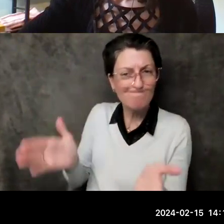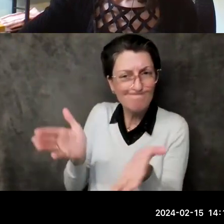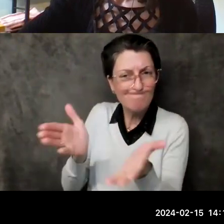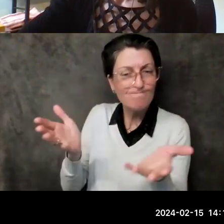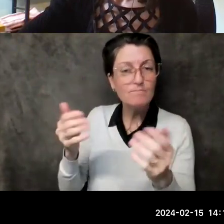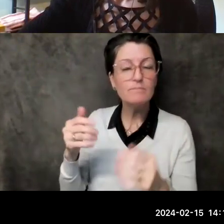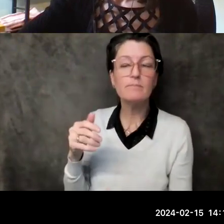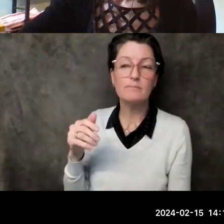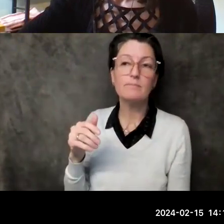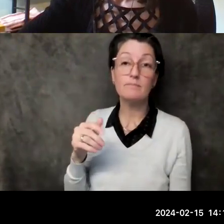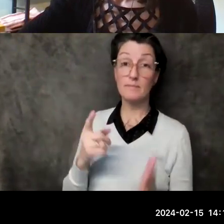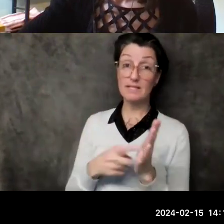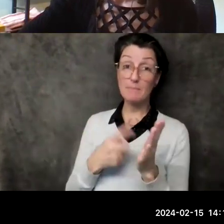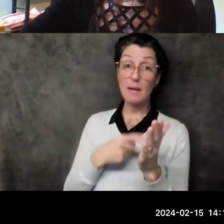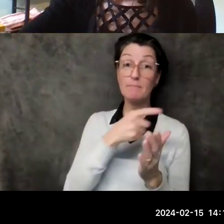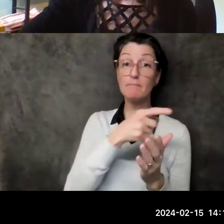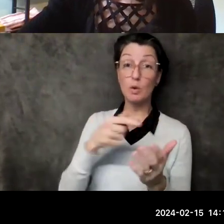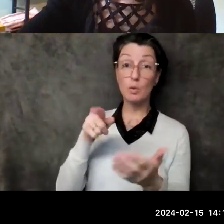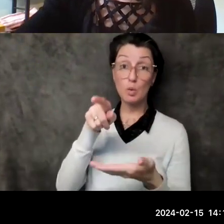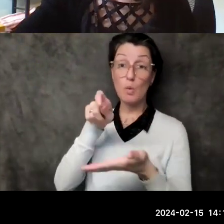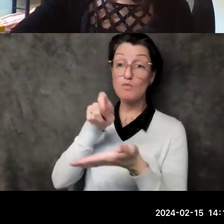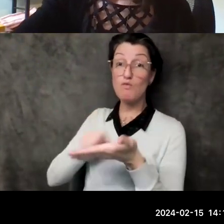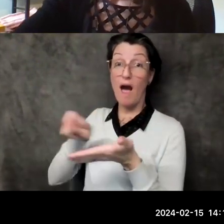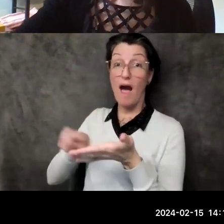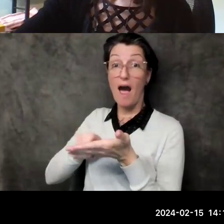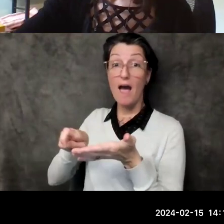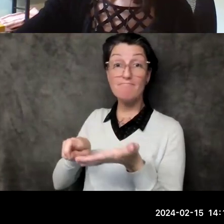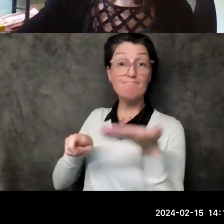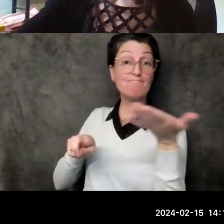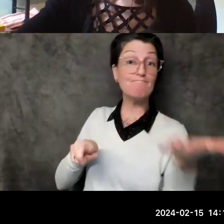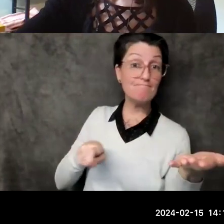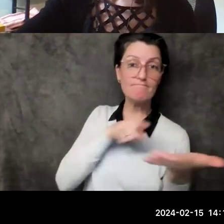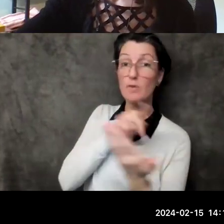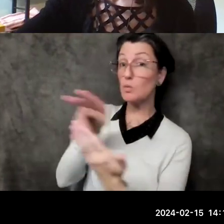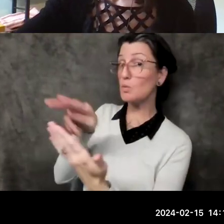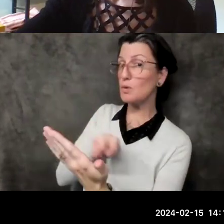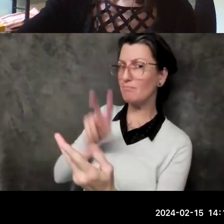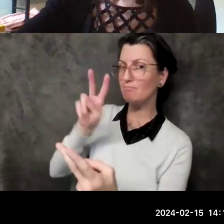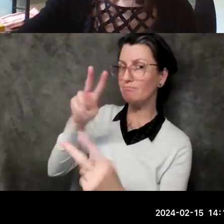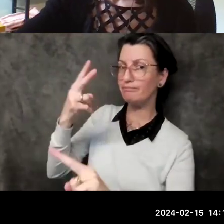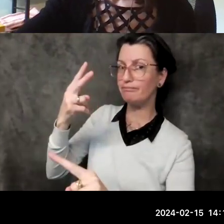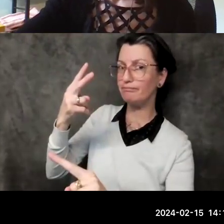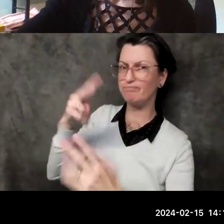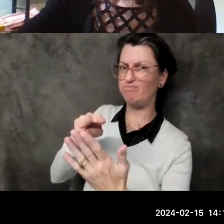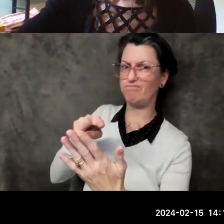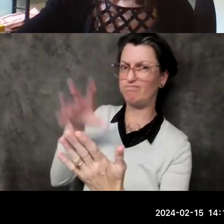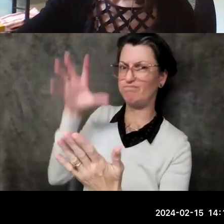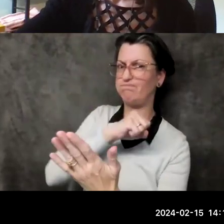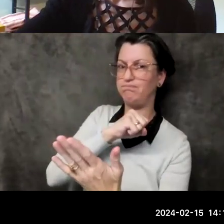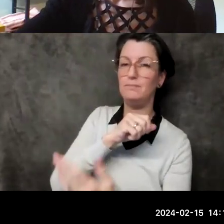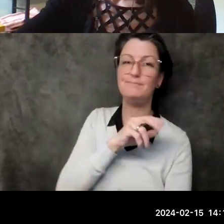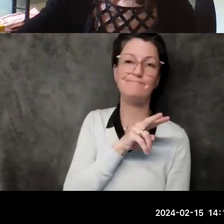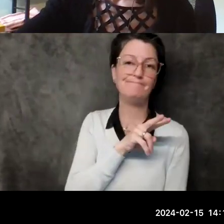be misread, right? So again, I think it's important